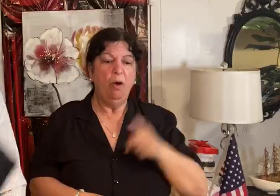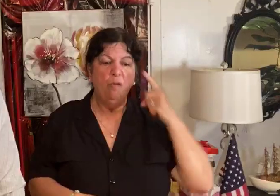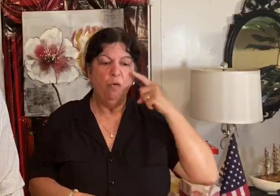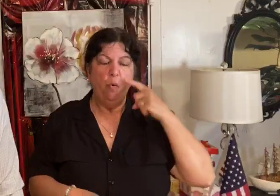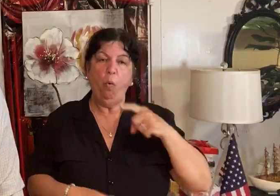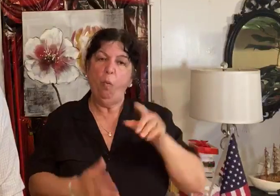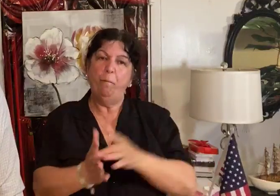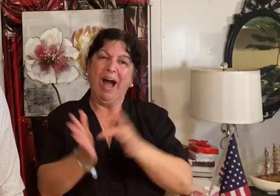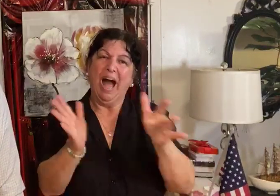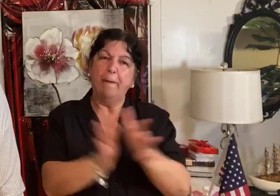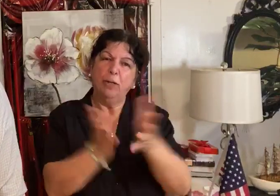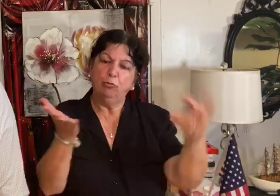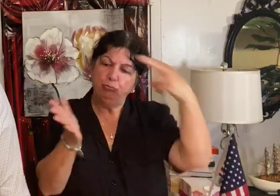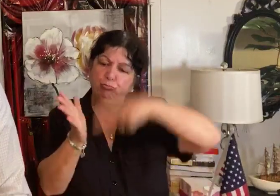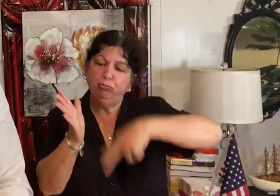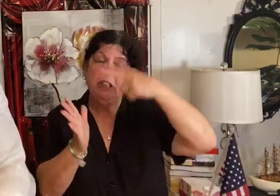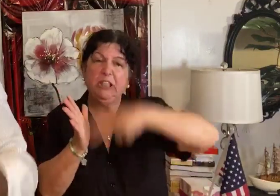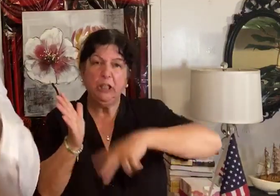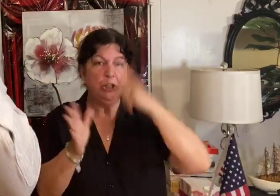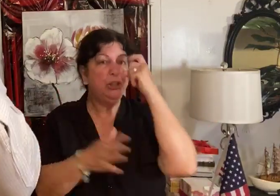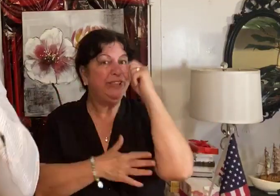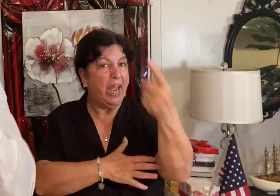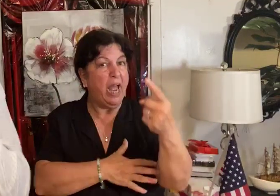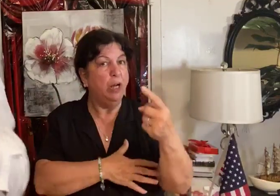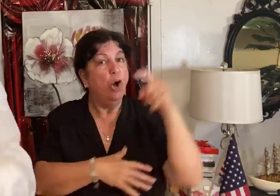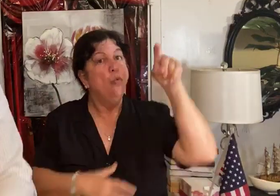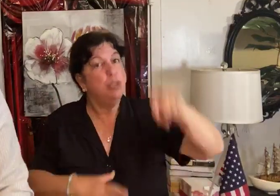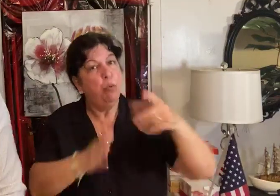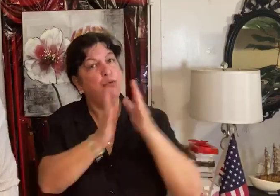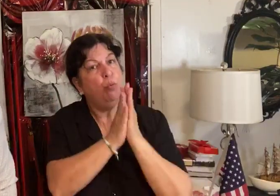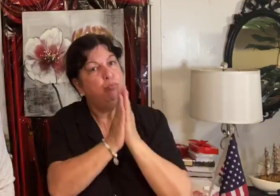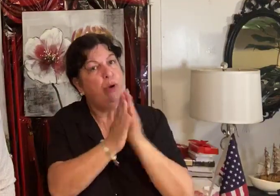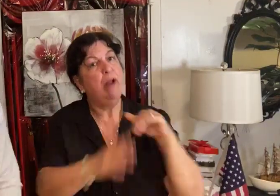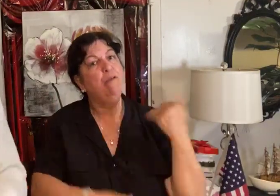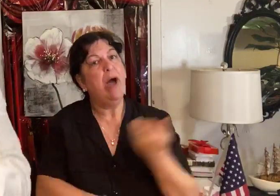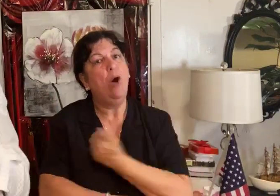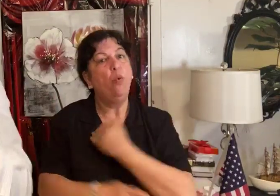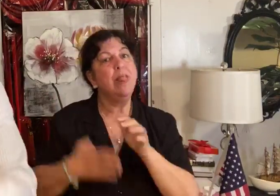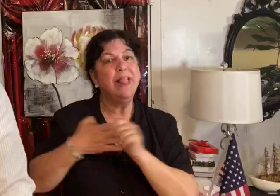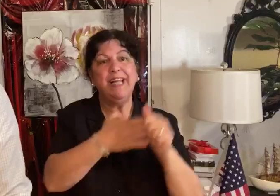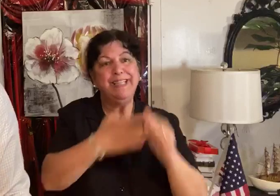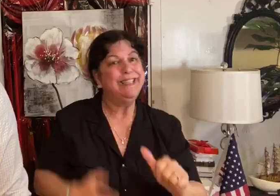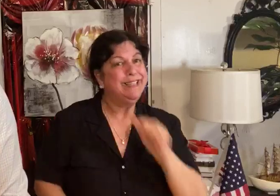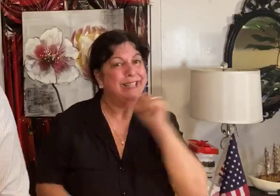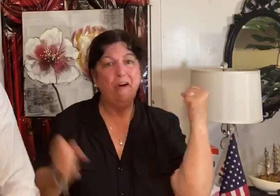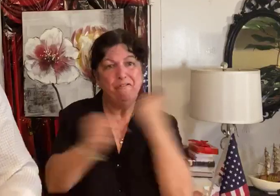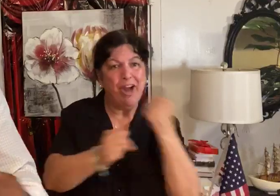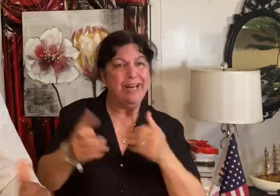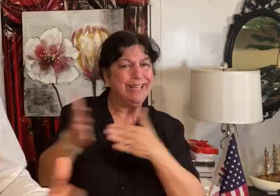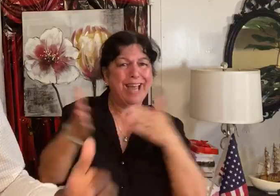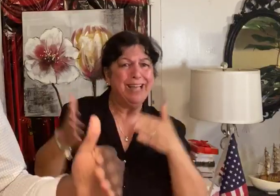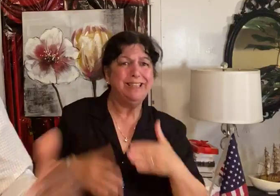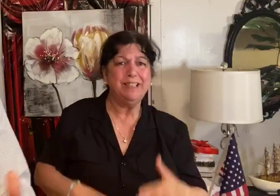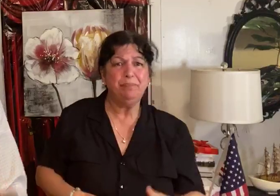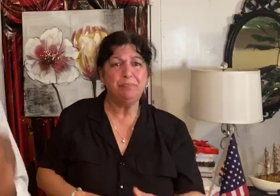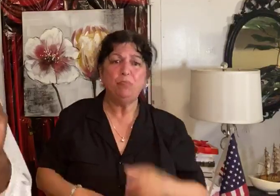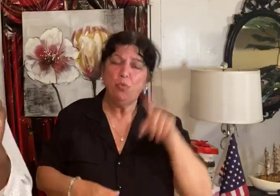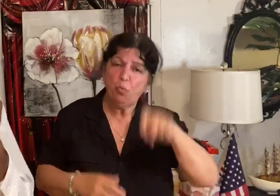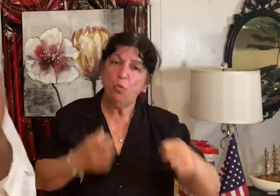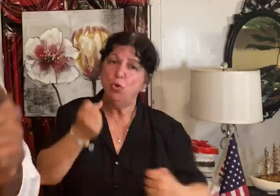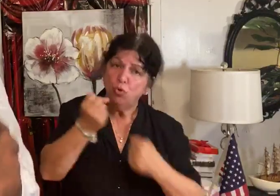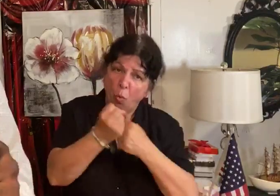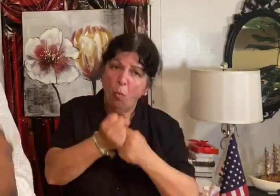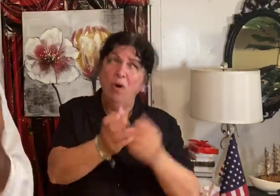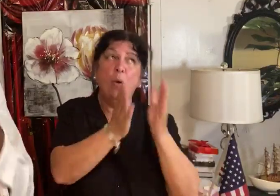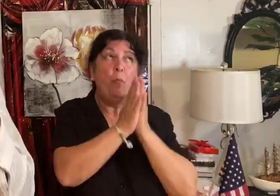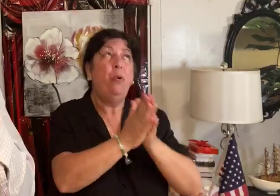Open your Bible and read. Understand that we're supposed to pray for our leaders, not fight against them. We're supposed to support them and